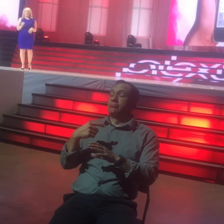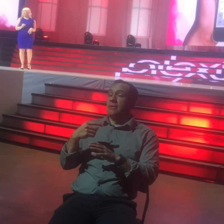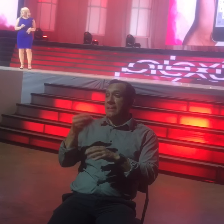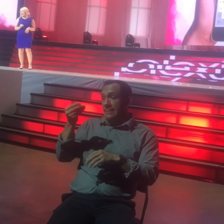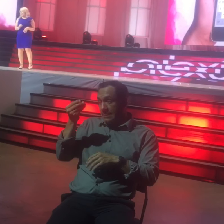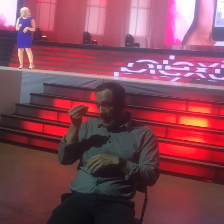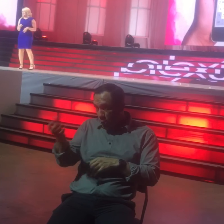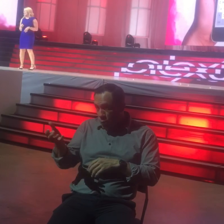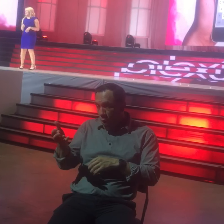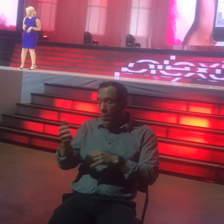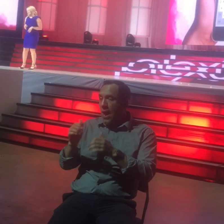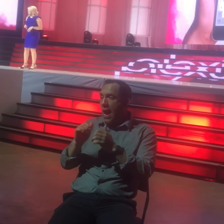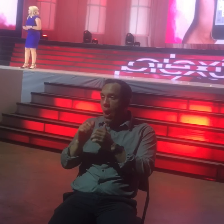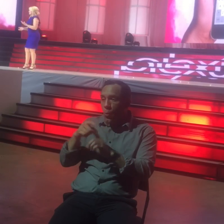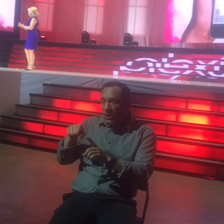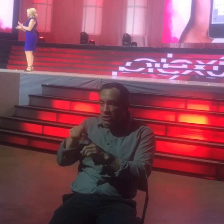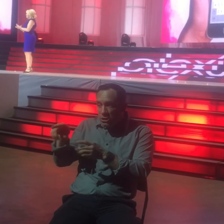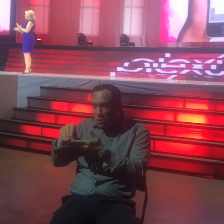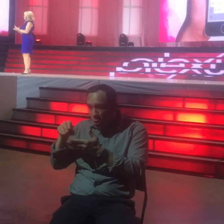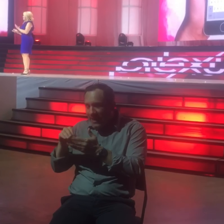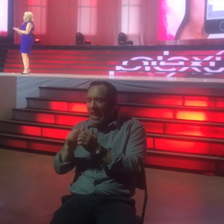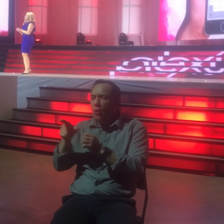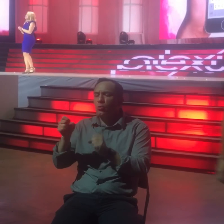can support her best. That's cool.